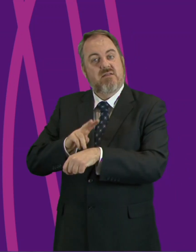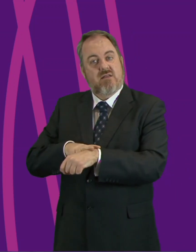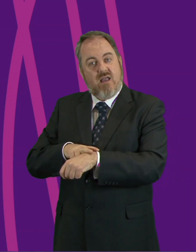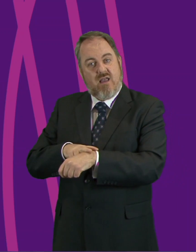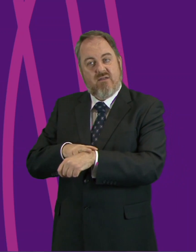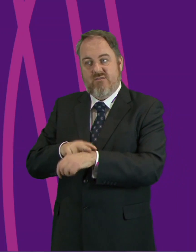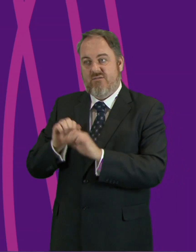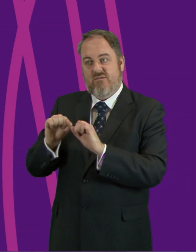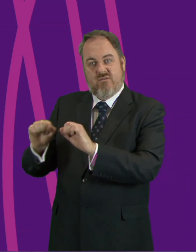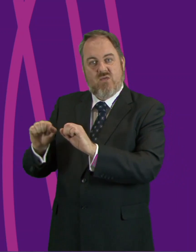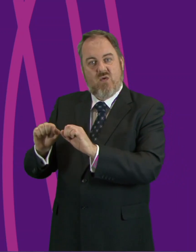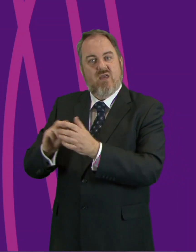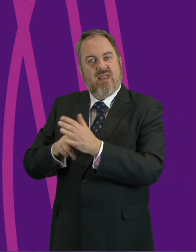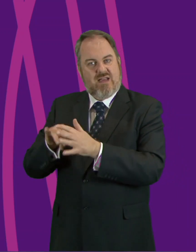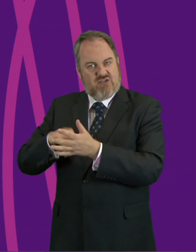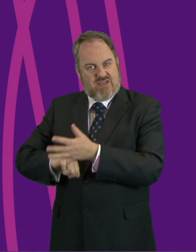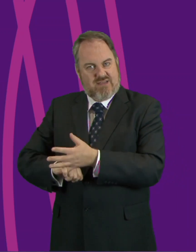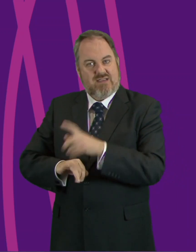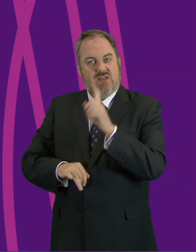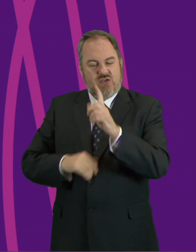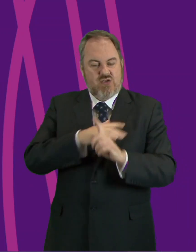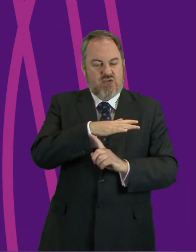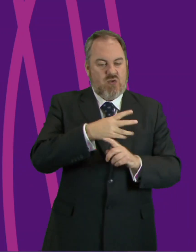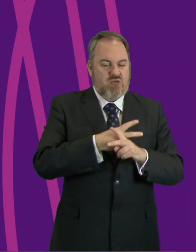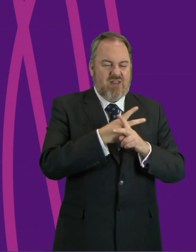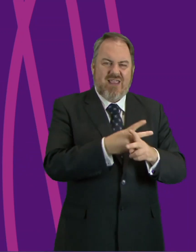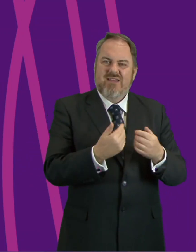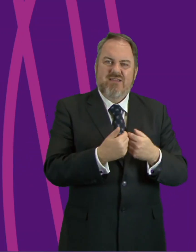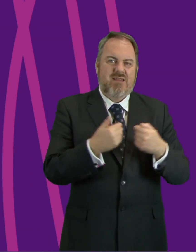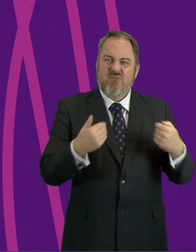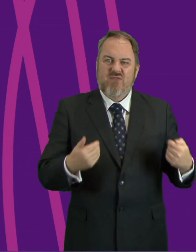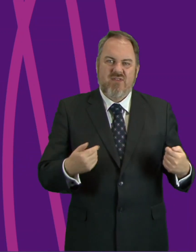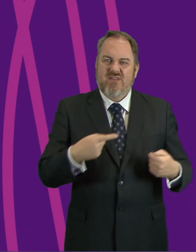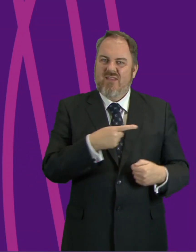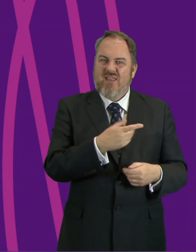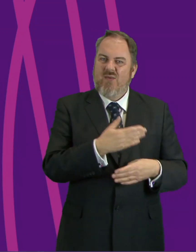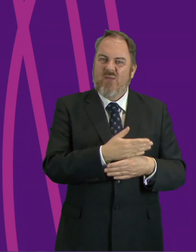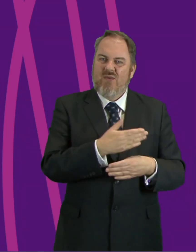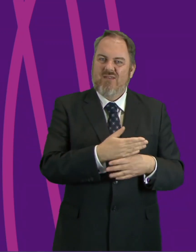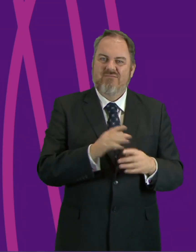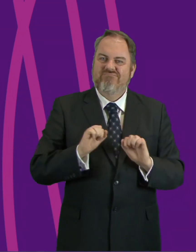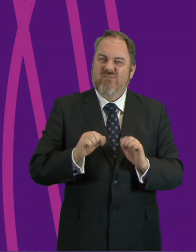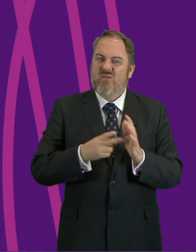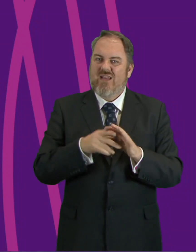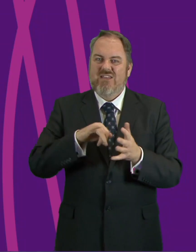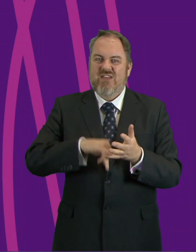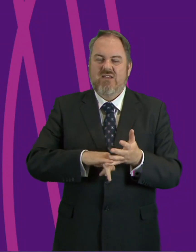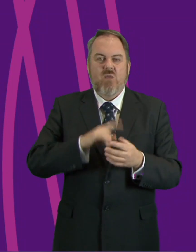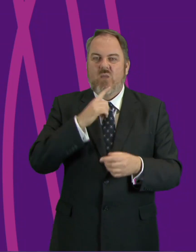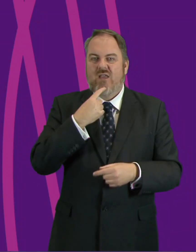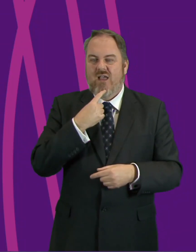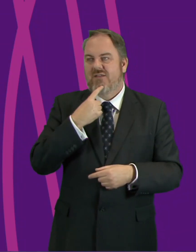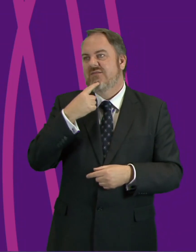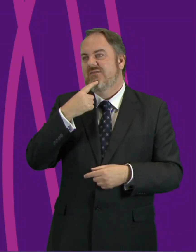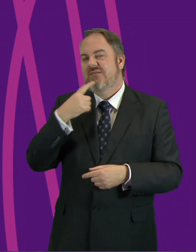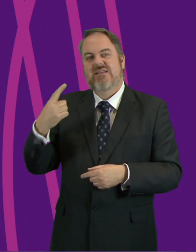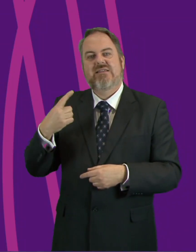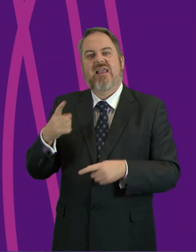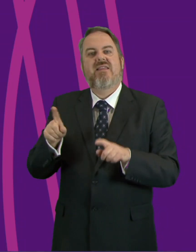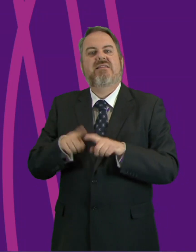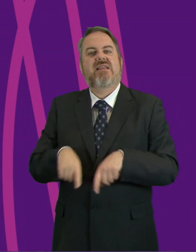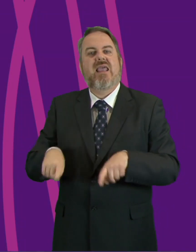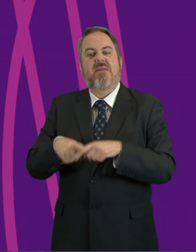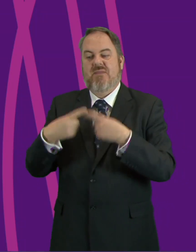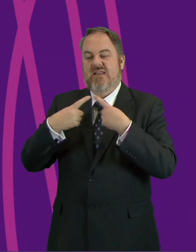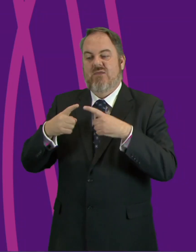care workforce. So we are not in the same position and we don't have the same ability to make the decisions that the Health Secretary announced for the National